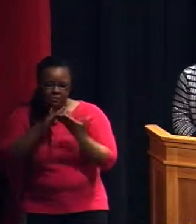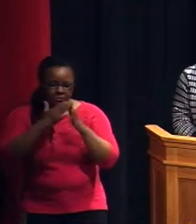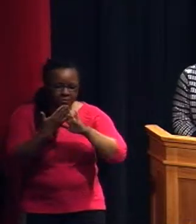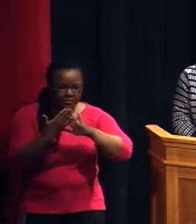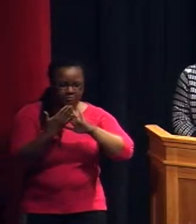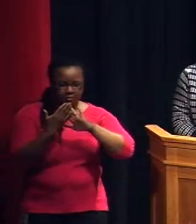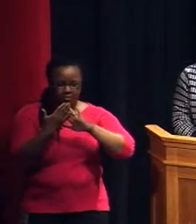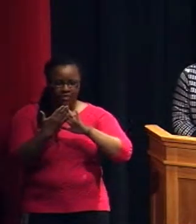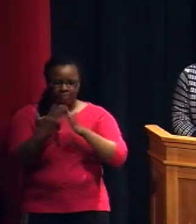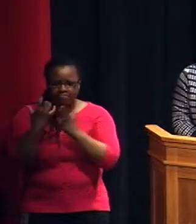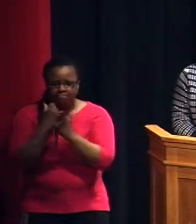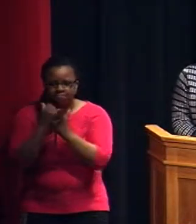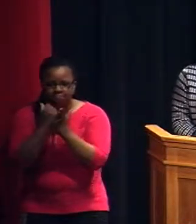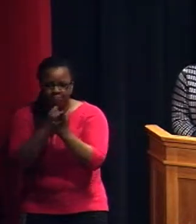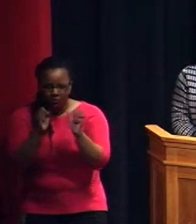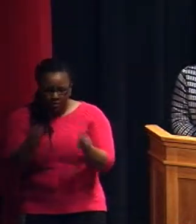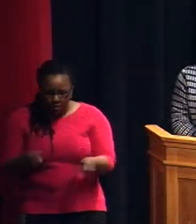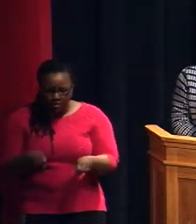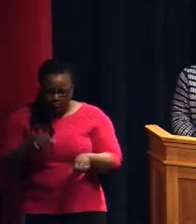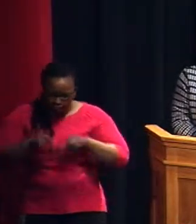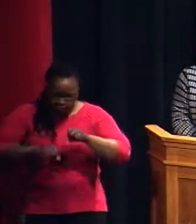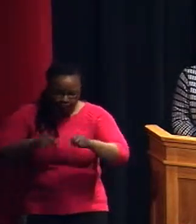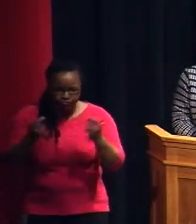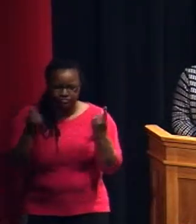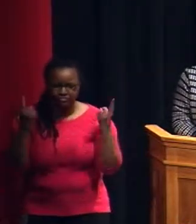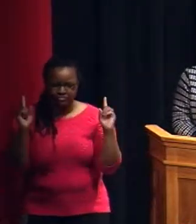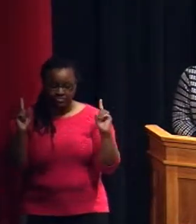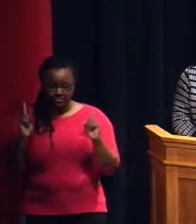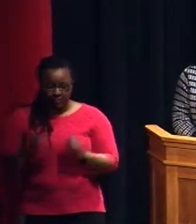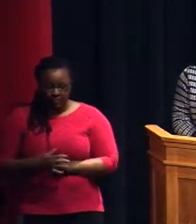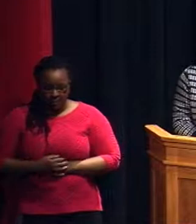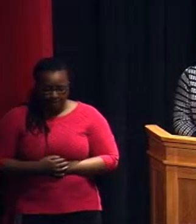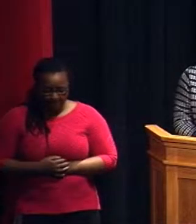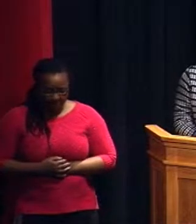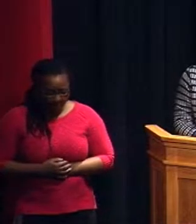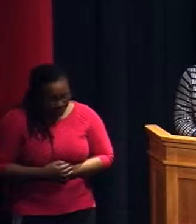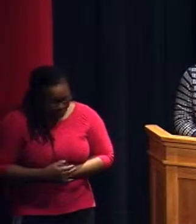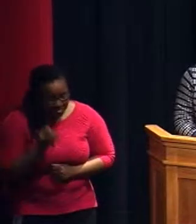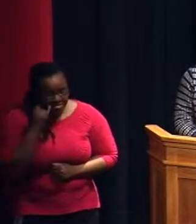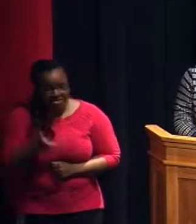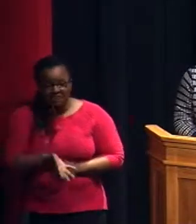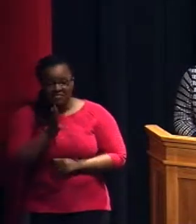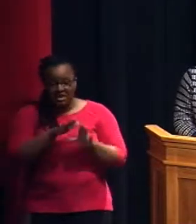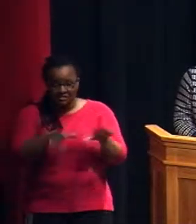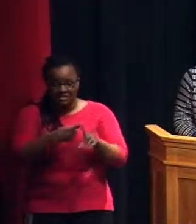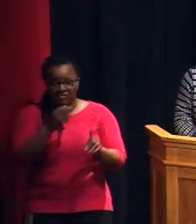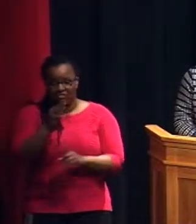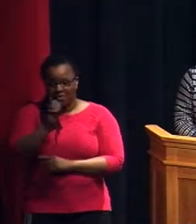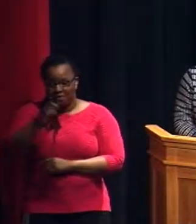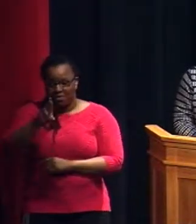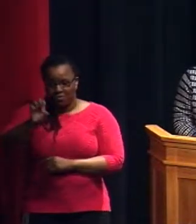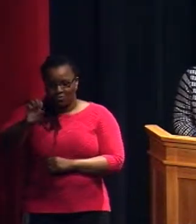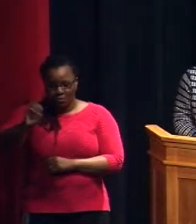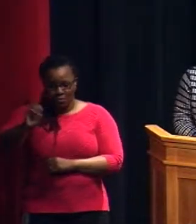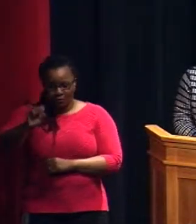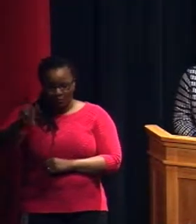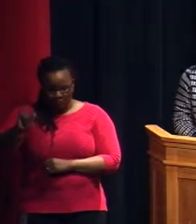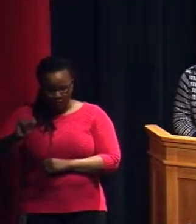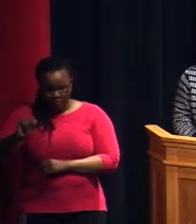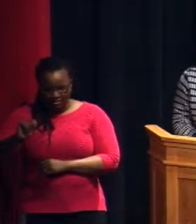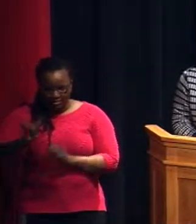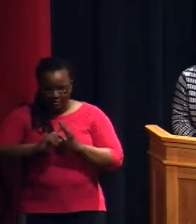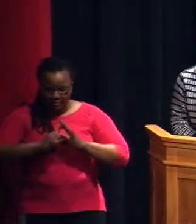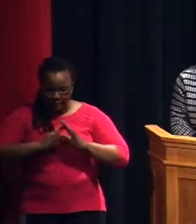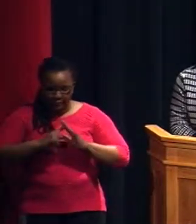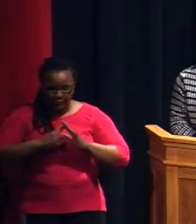opportunities that are out there. And, you know, if five kids from Monroe Street who had beginnings that